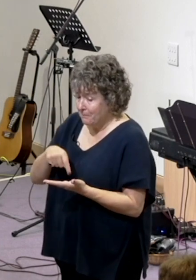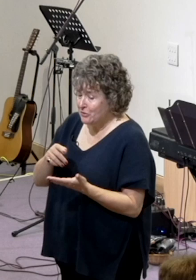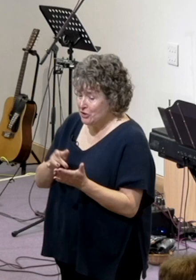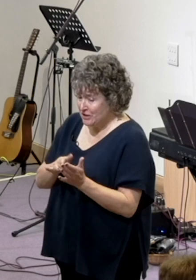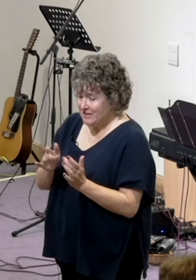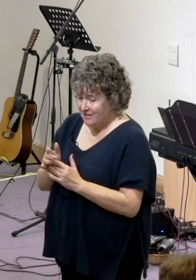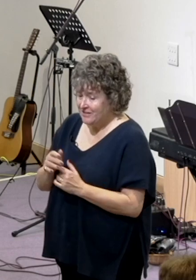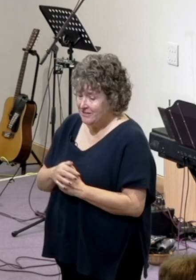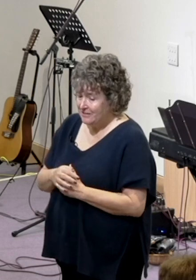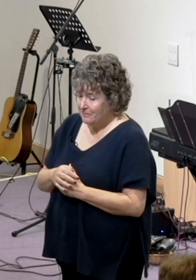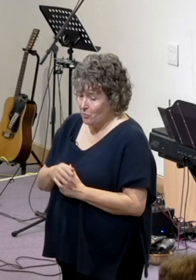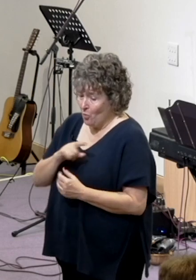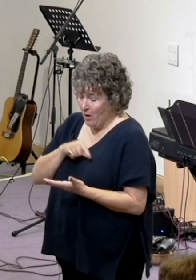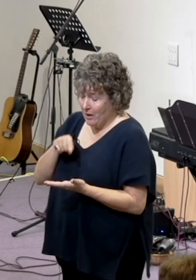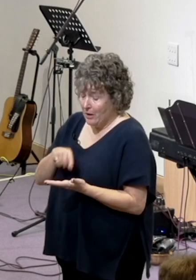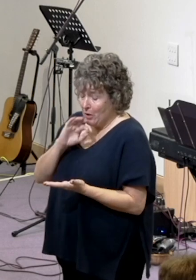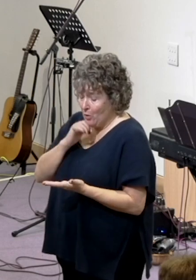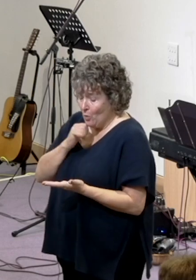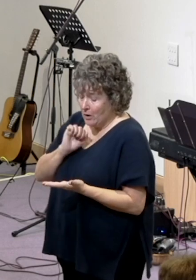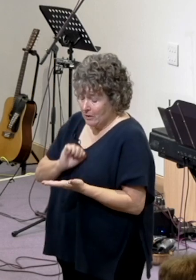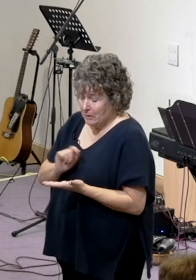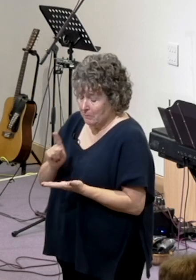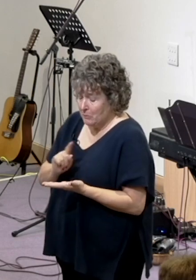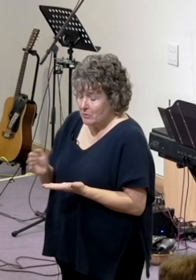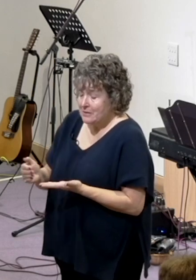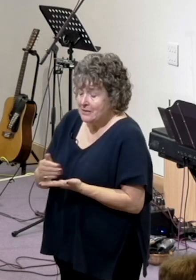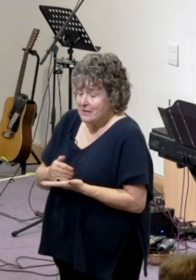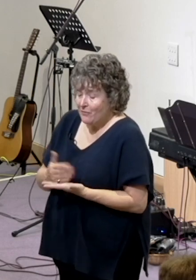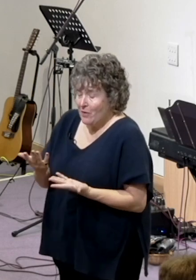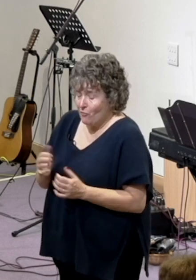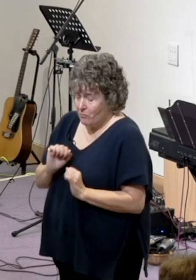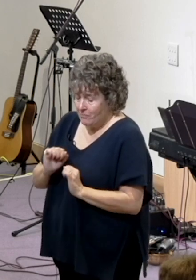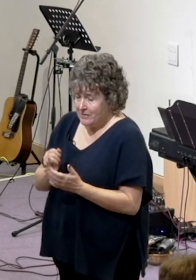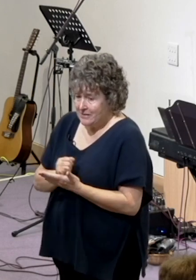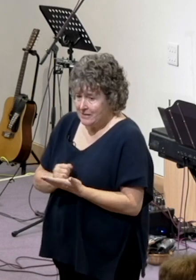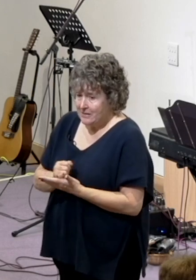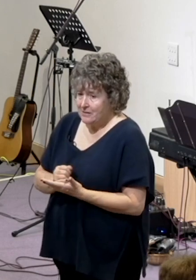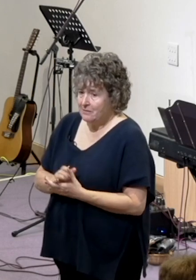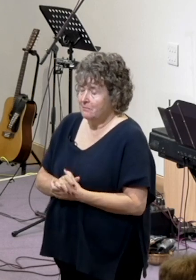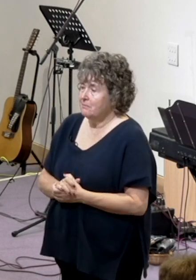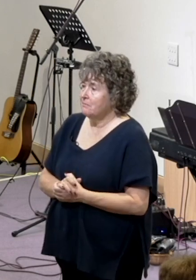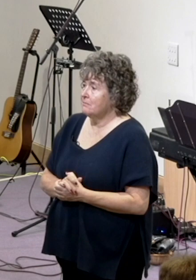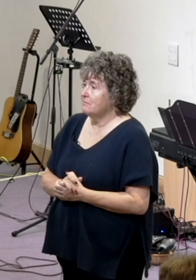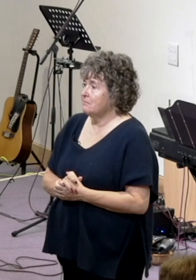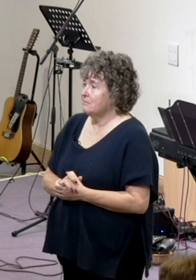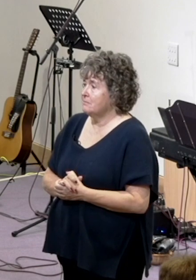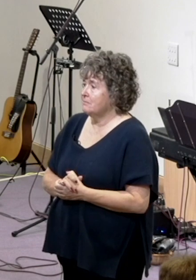Jesus, because he'll save his people from their sins.